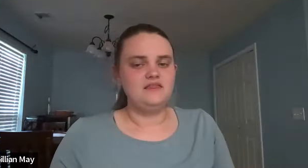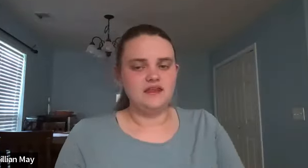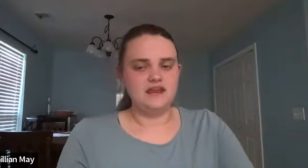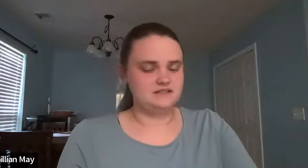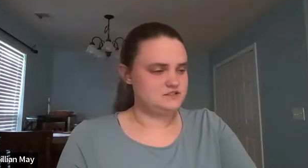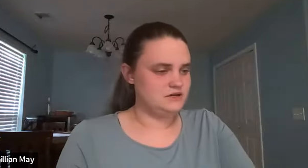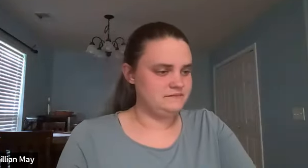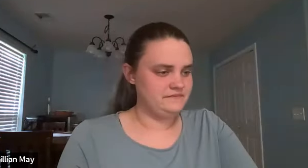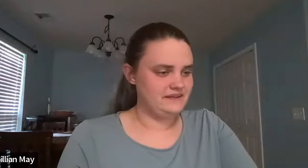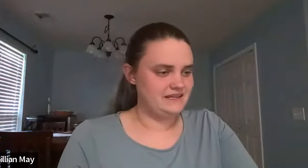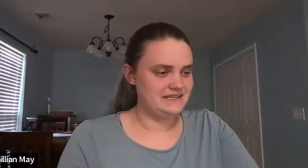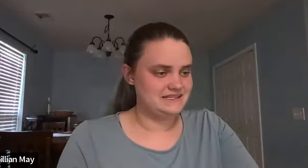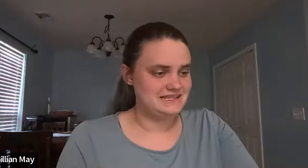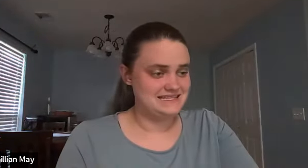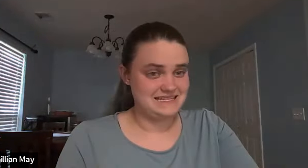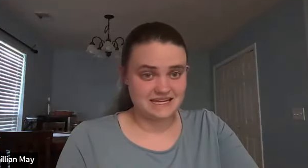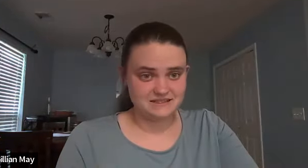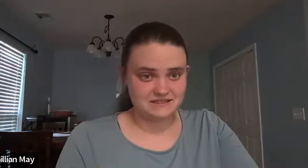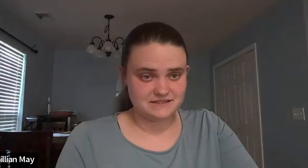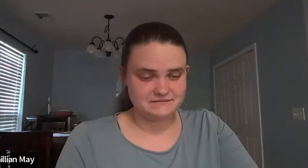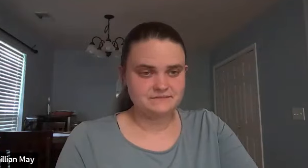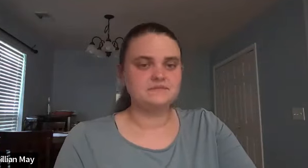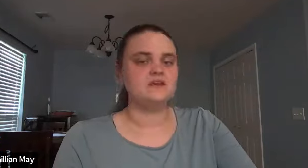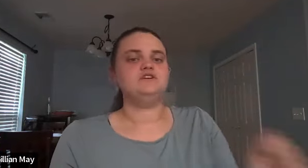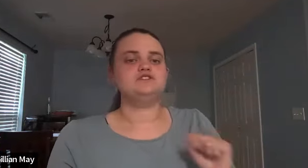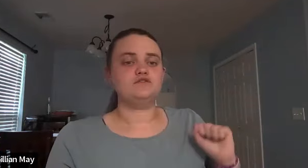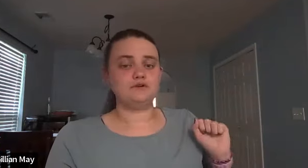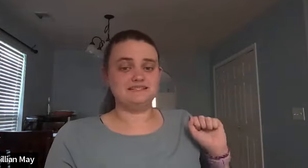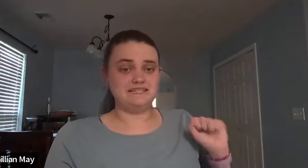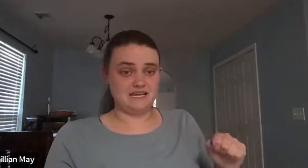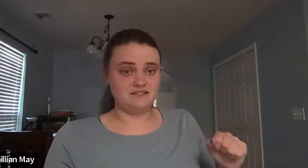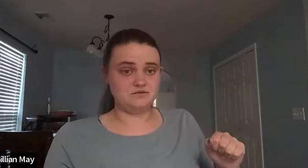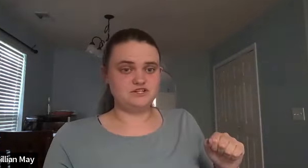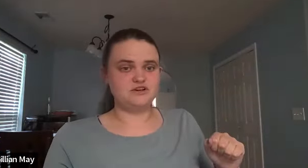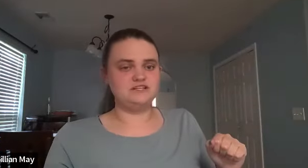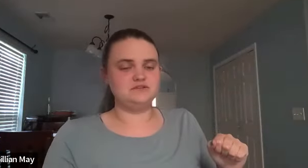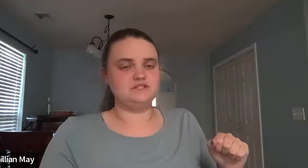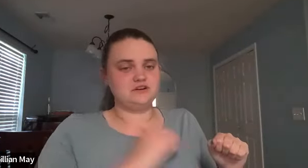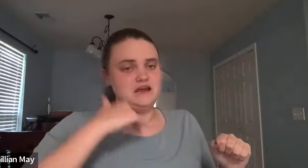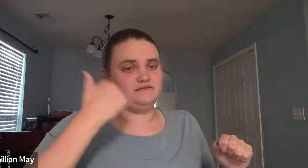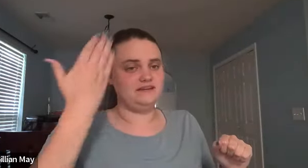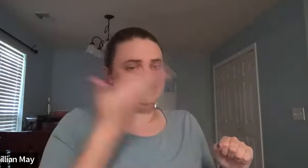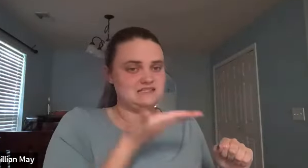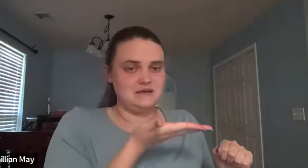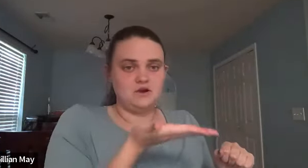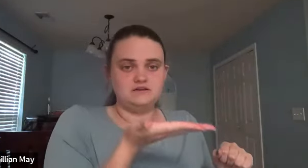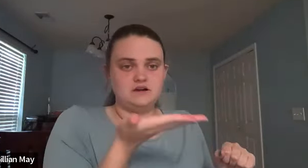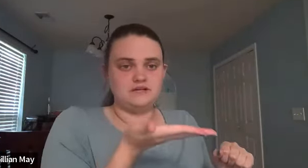The next one is dance. So for dance, what you're going to do is you're going to have, again, that same non-dominant